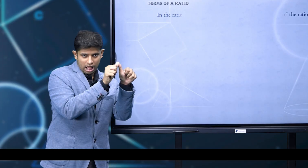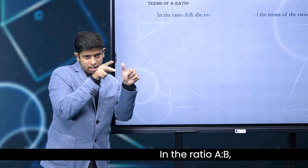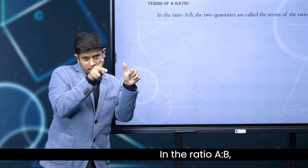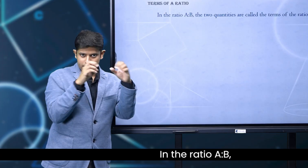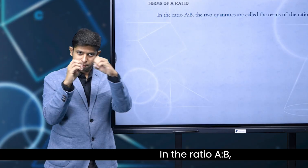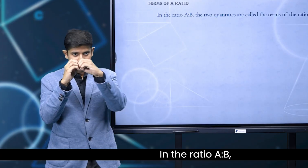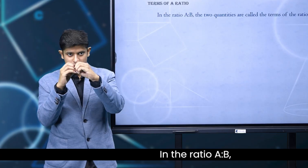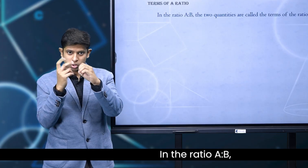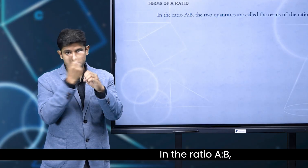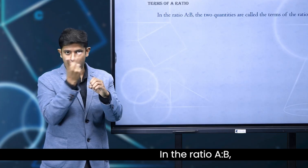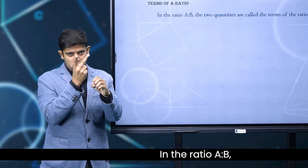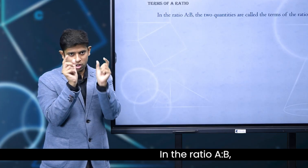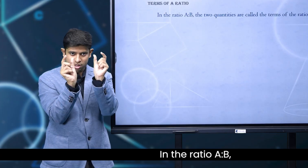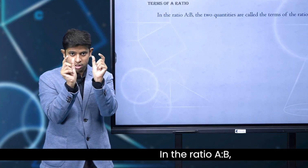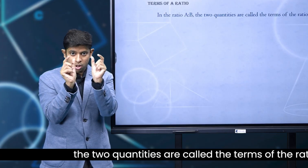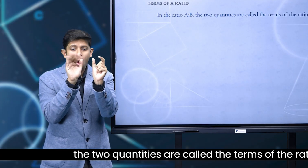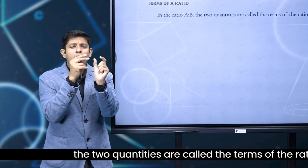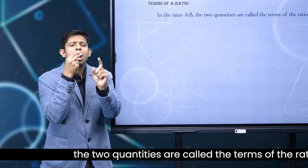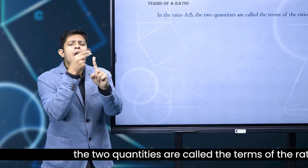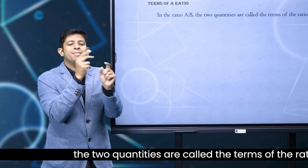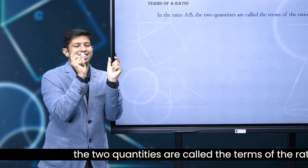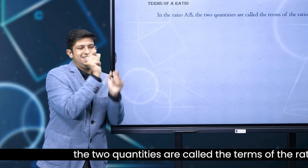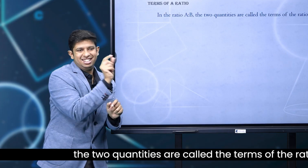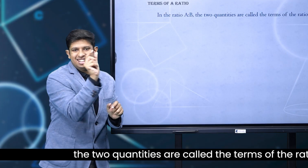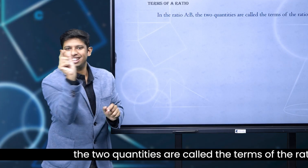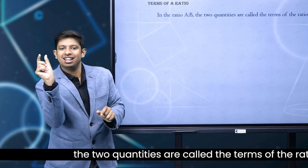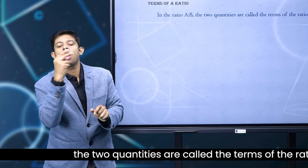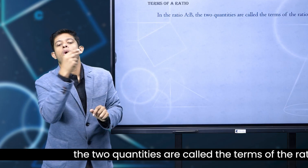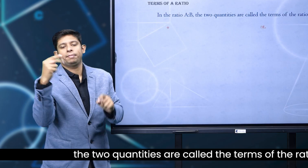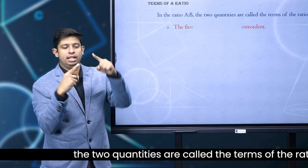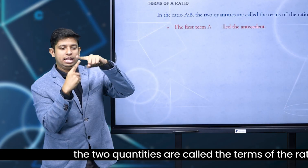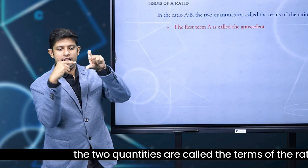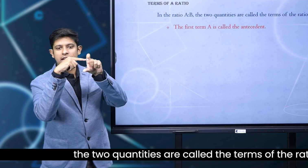If the ratio A:B, the two quantities are called the terms of the ratio.